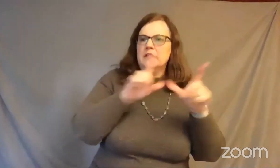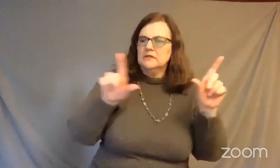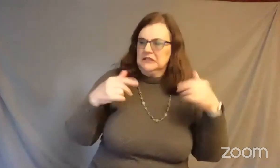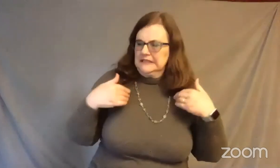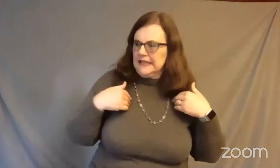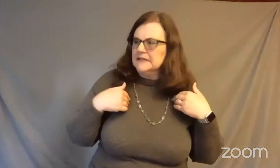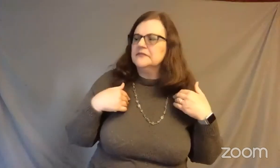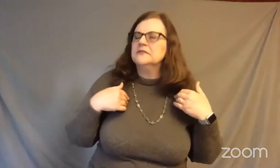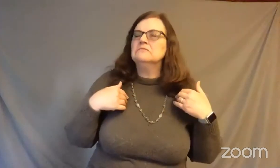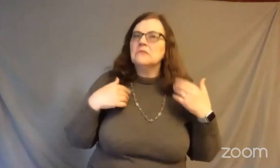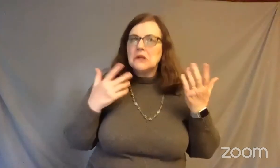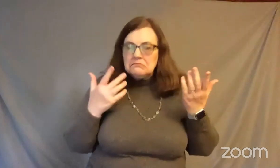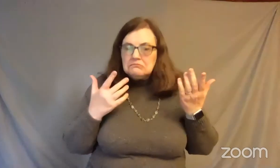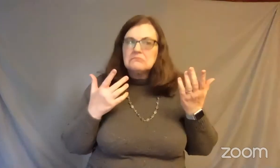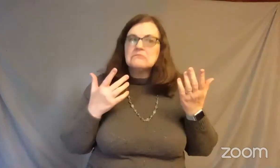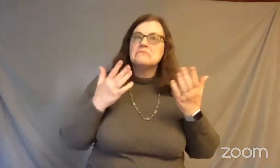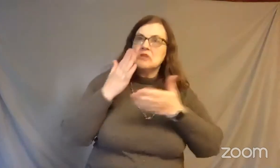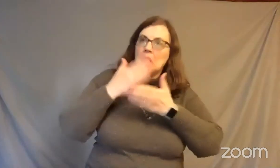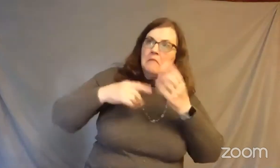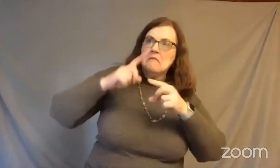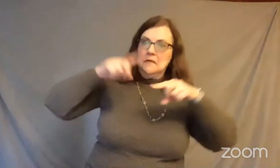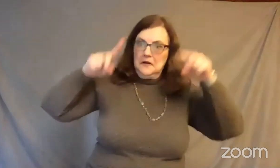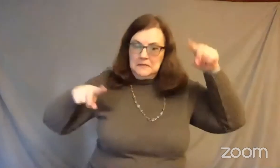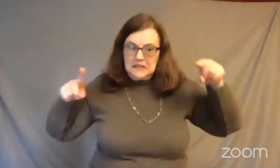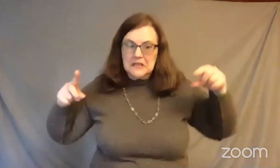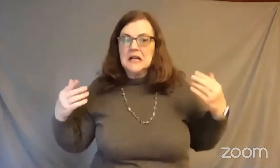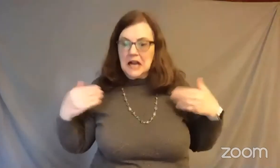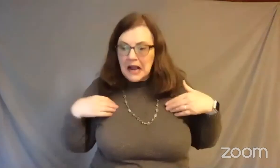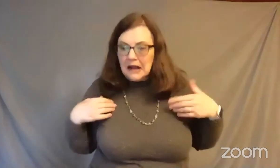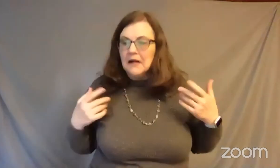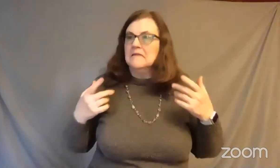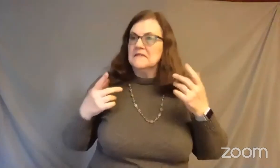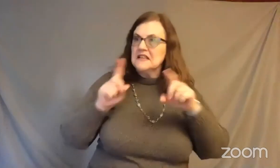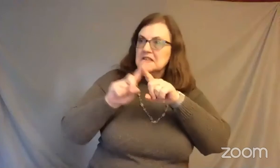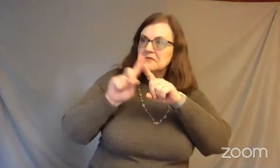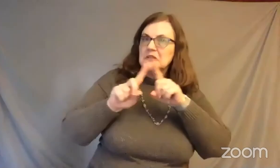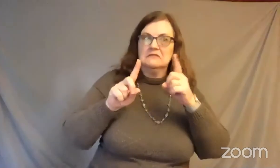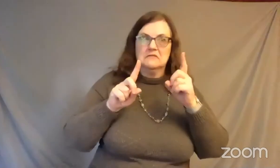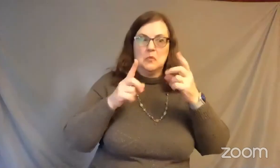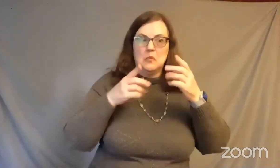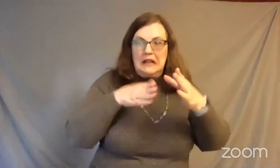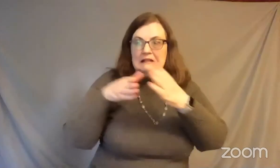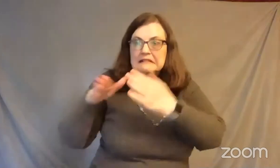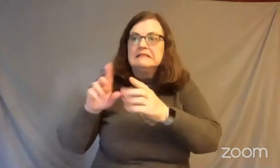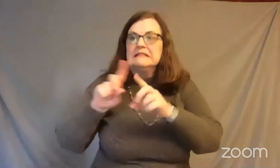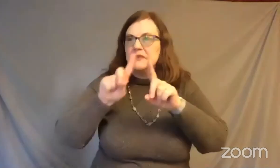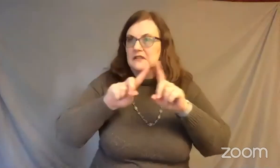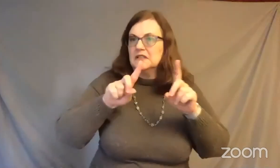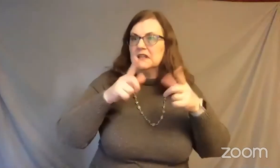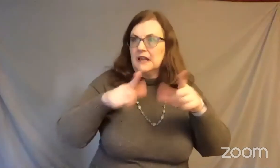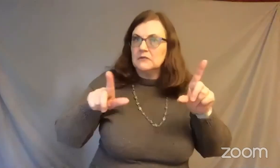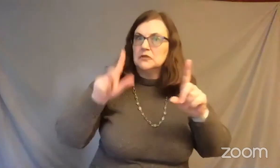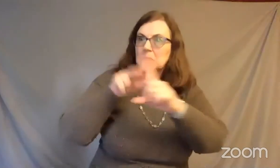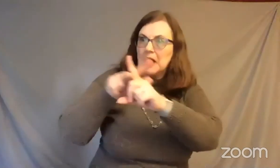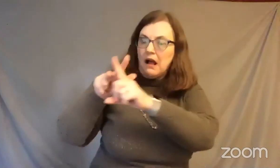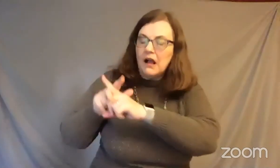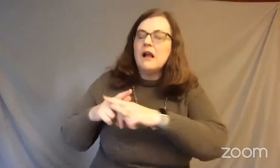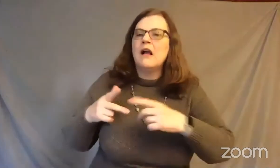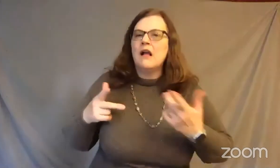When I think of universal grammar, it makes me think of having the same principles that apply to all languages. Of course, there'll be some variability. There'll be